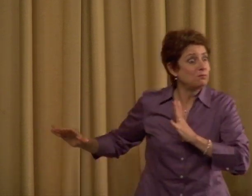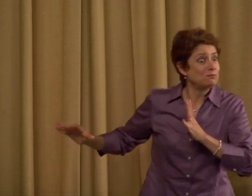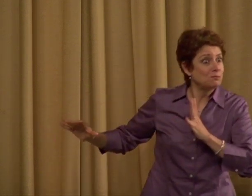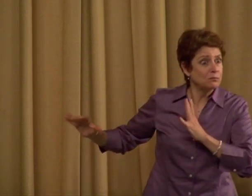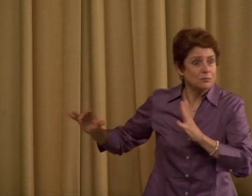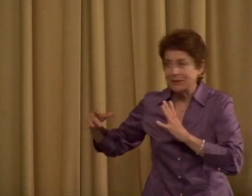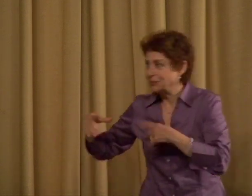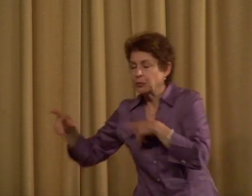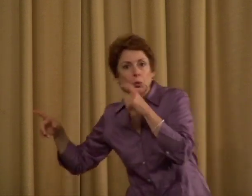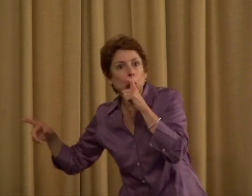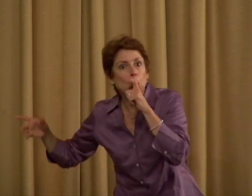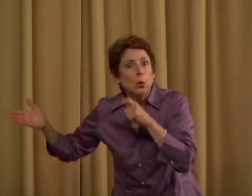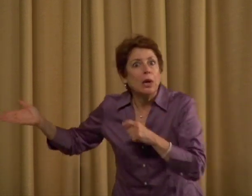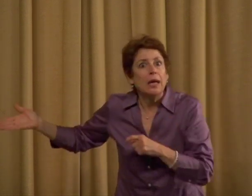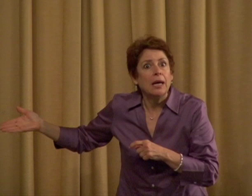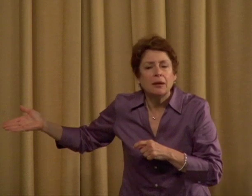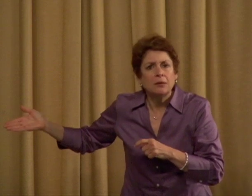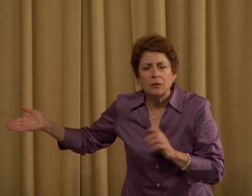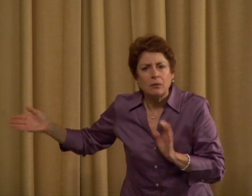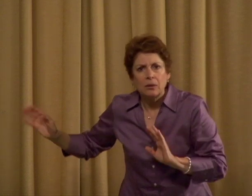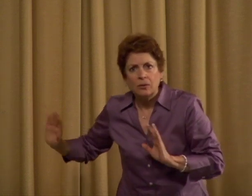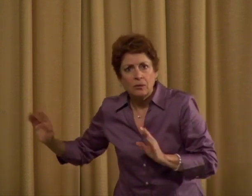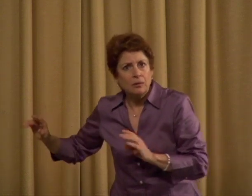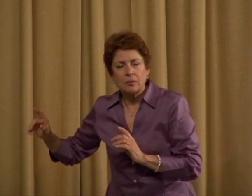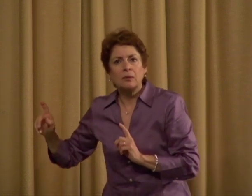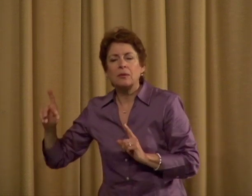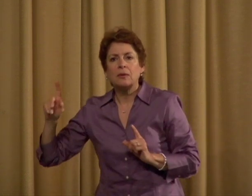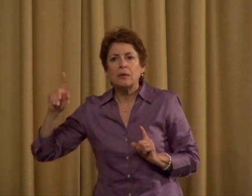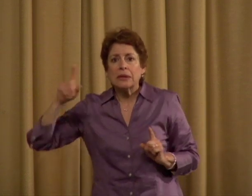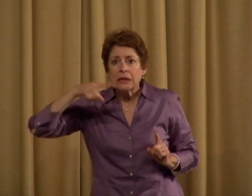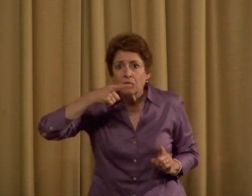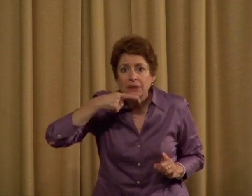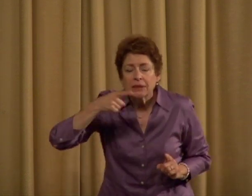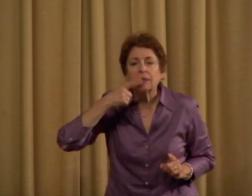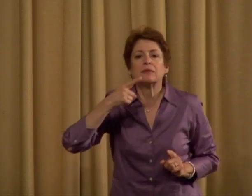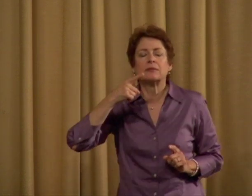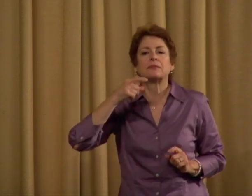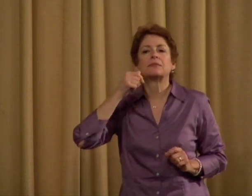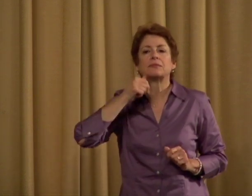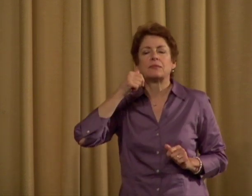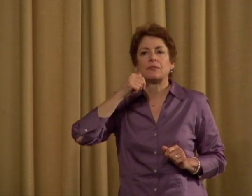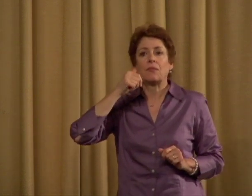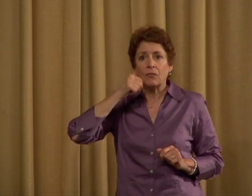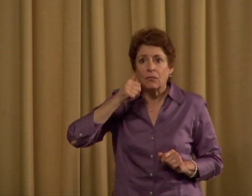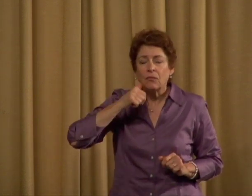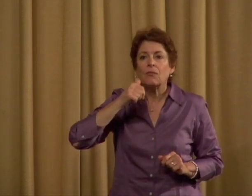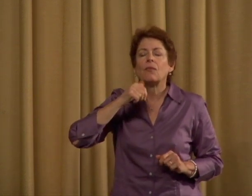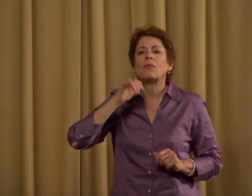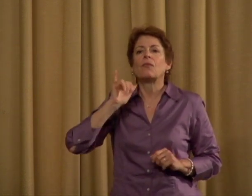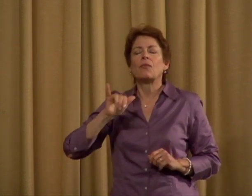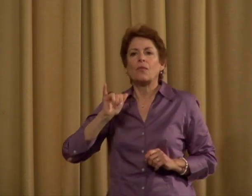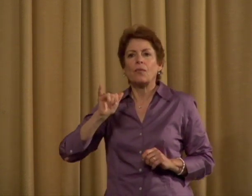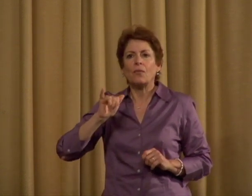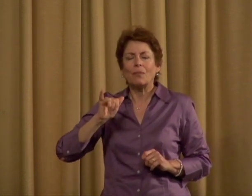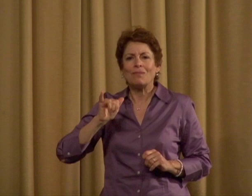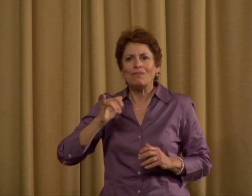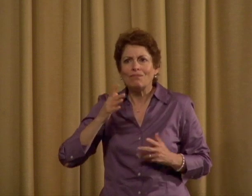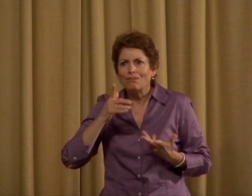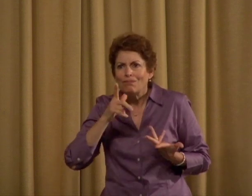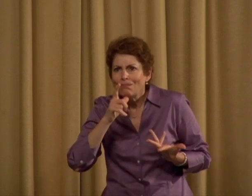actors auditioning? And no, but that wasn't the case. it was a hearing girl that was ended up